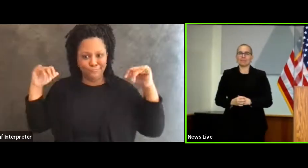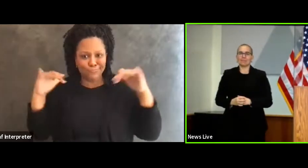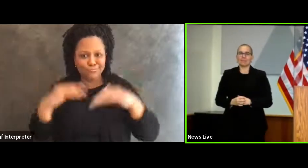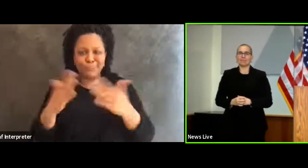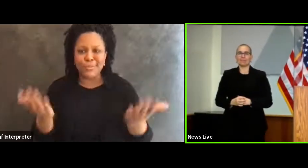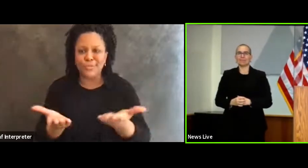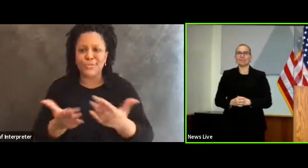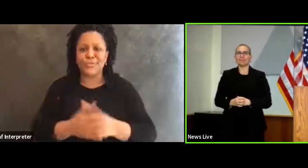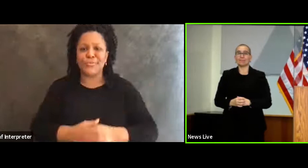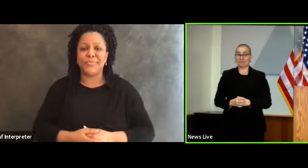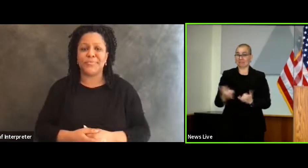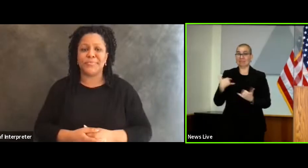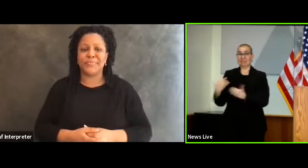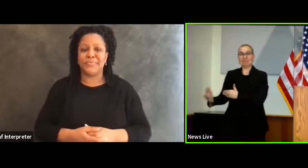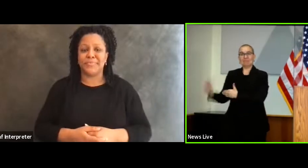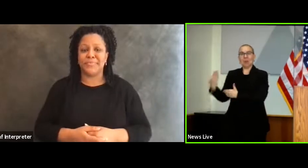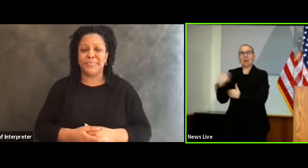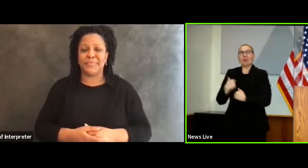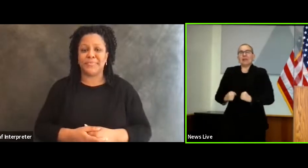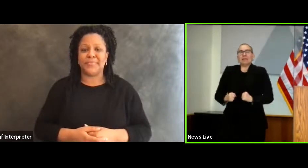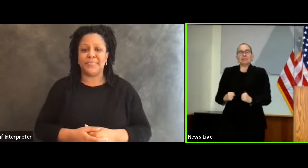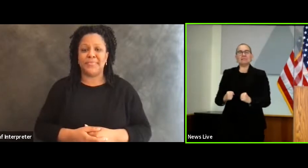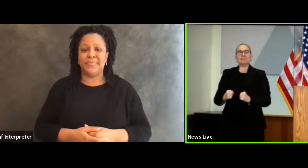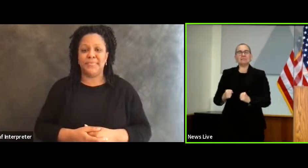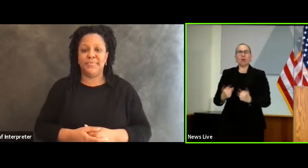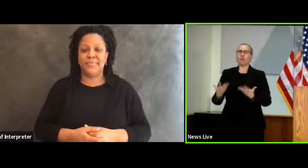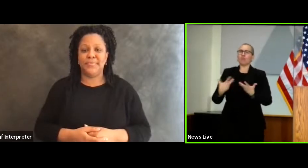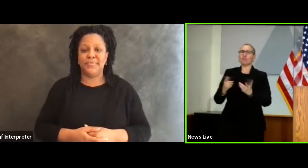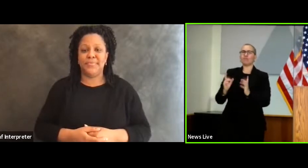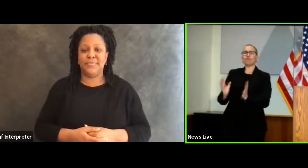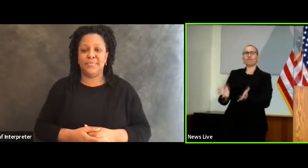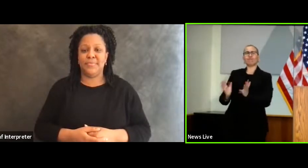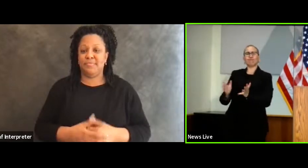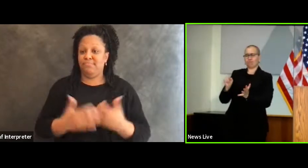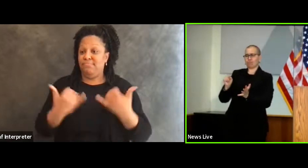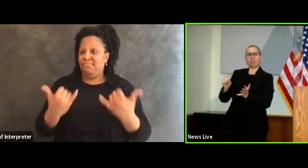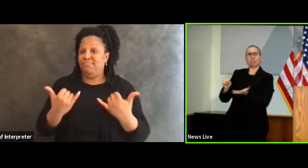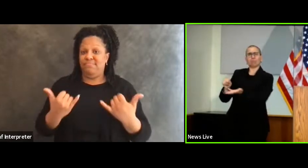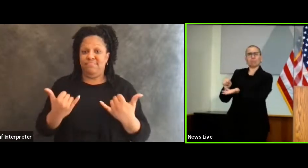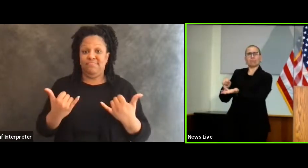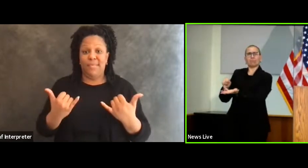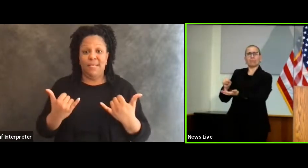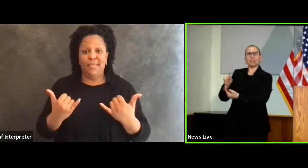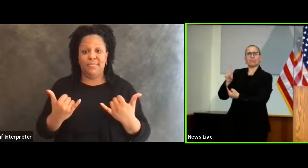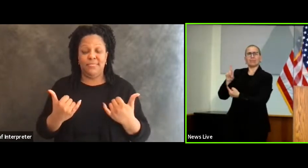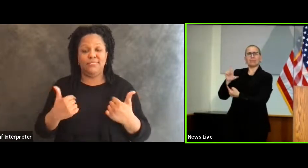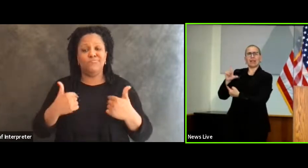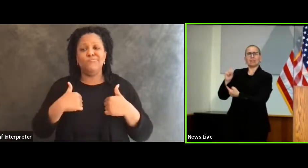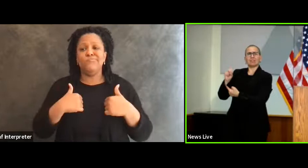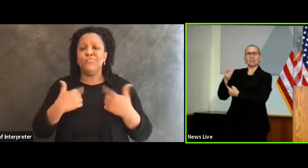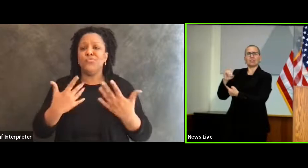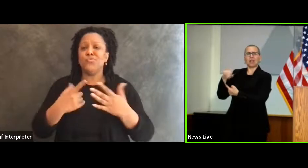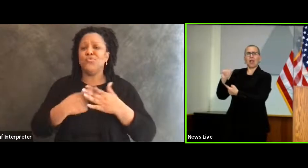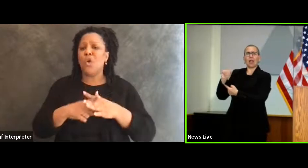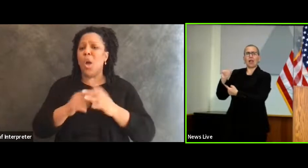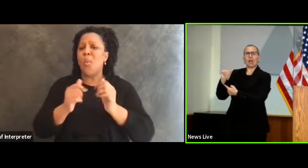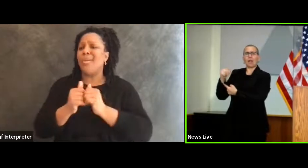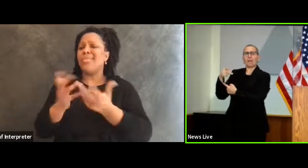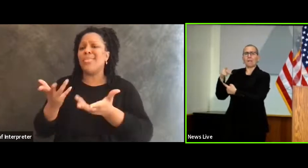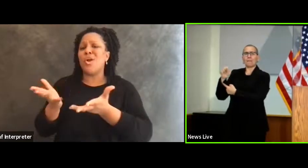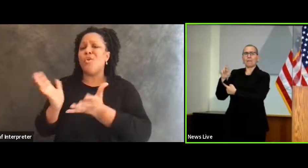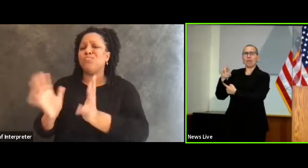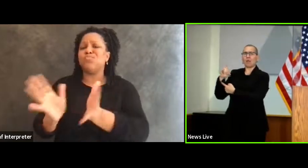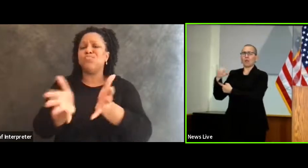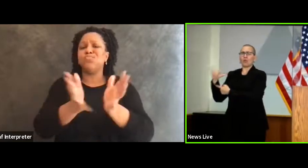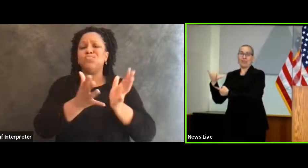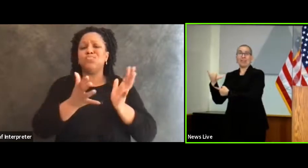my day having a conversation with Delshia Perry. She called me this morning